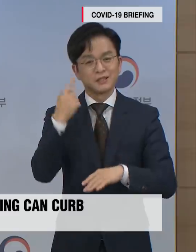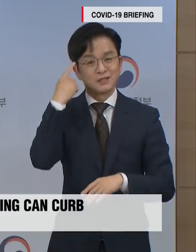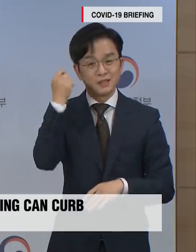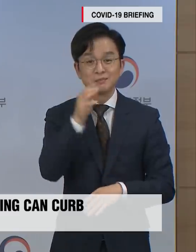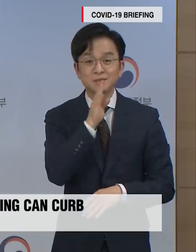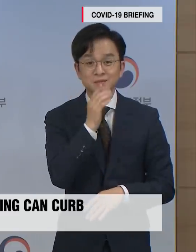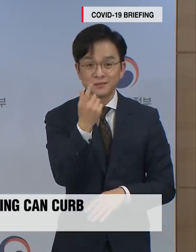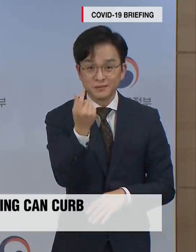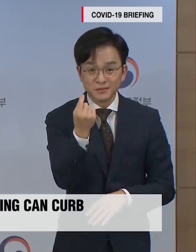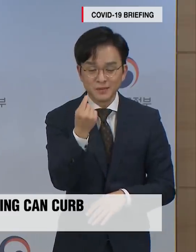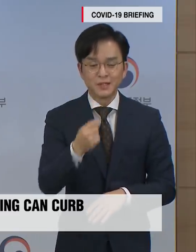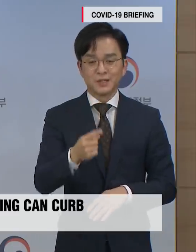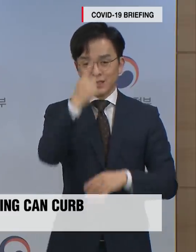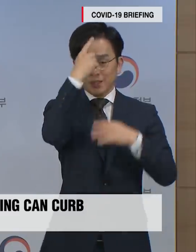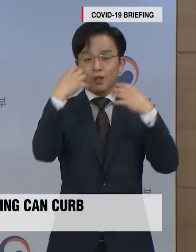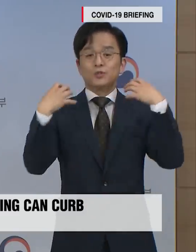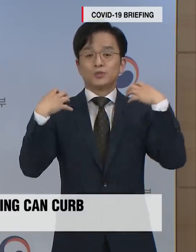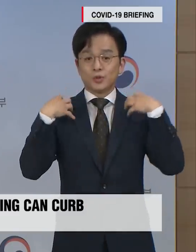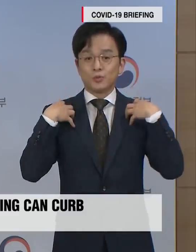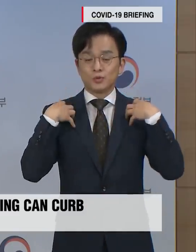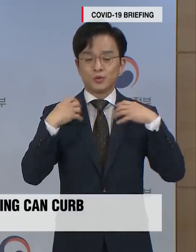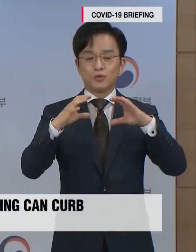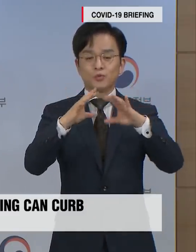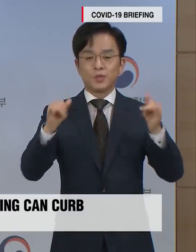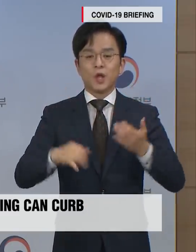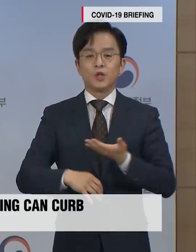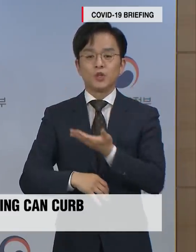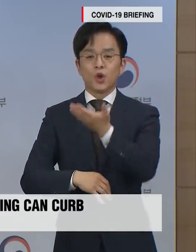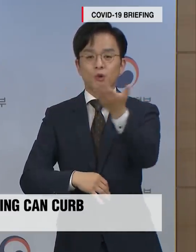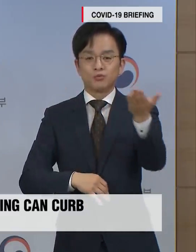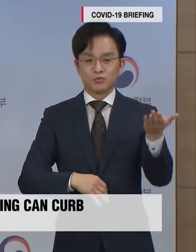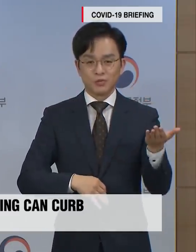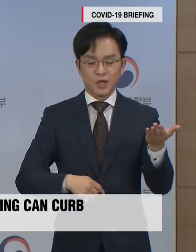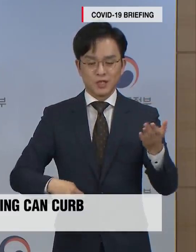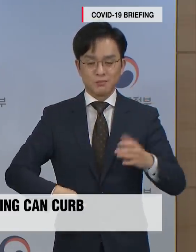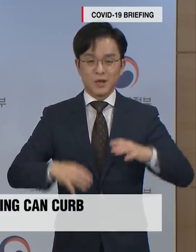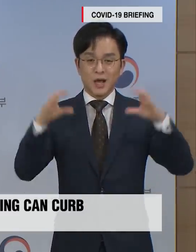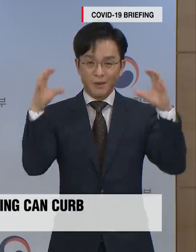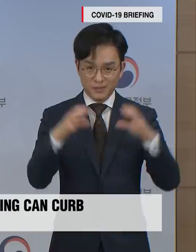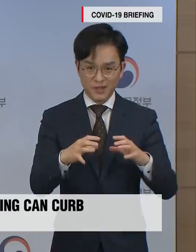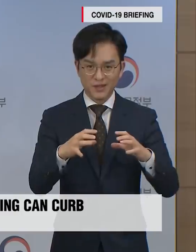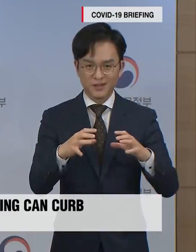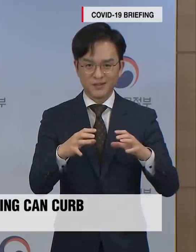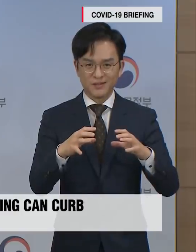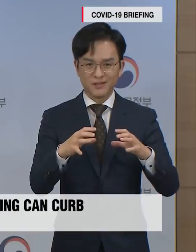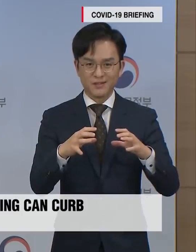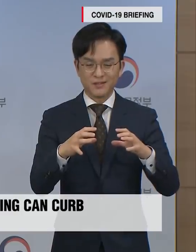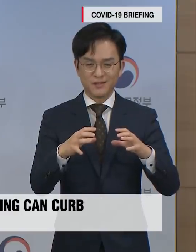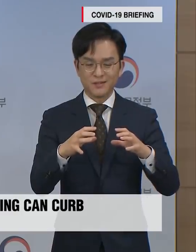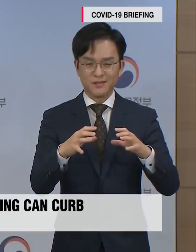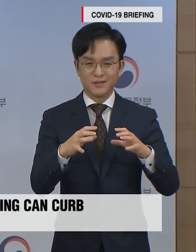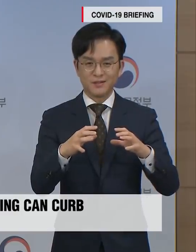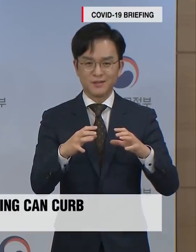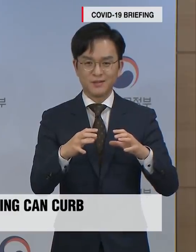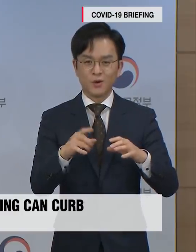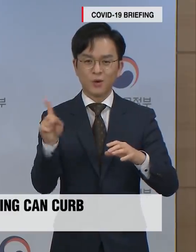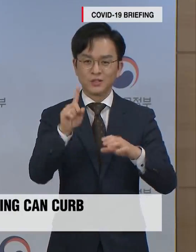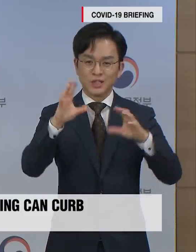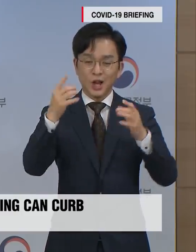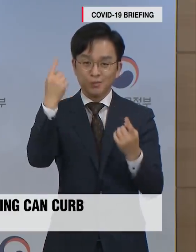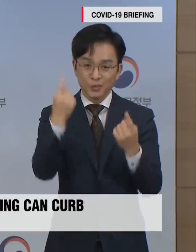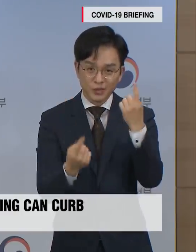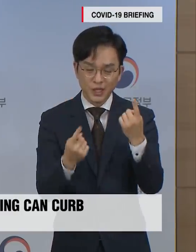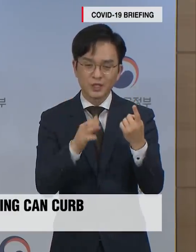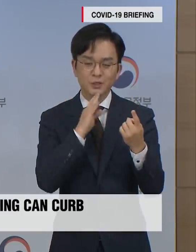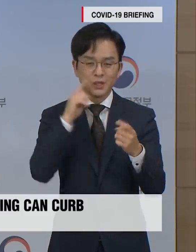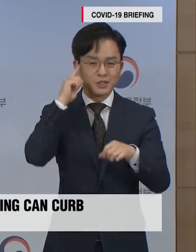is and how precious social solidarity is. So the government is also supporting our citizens and will make efforts together